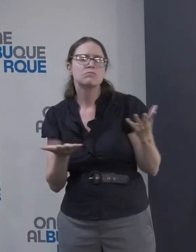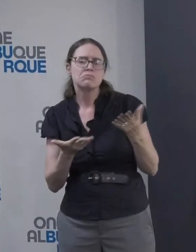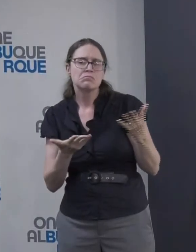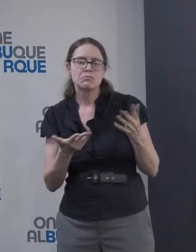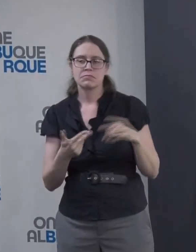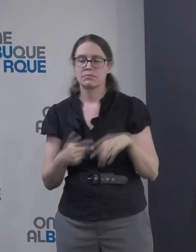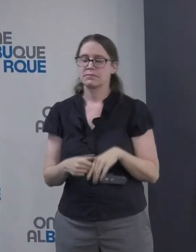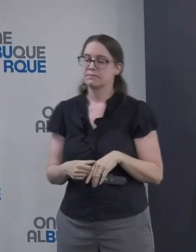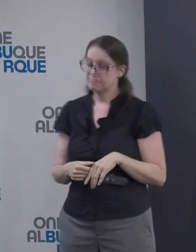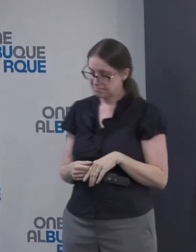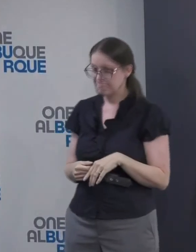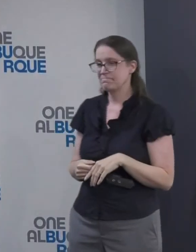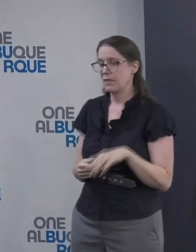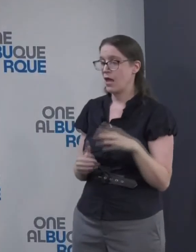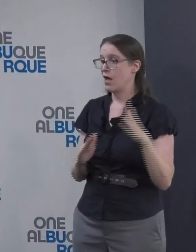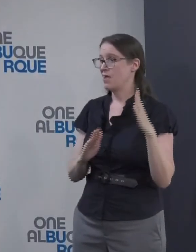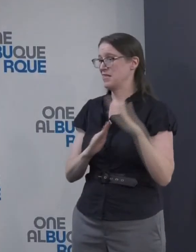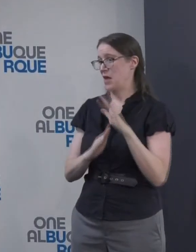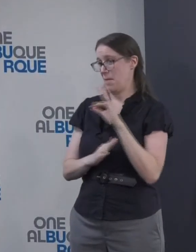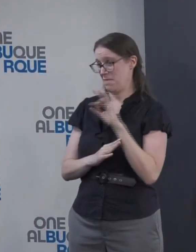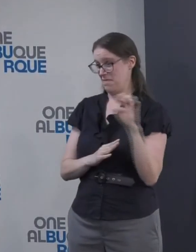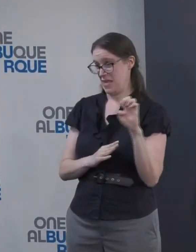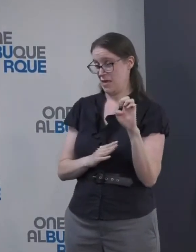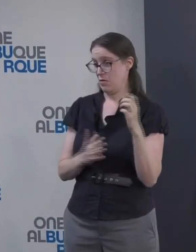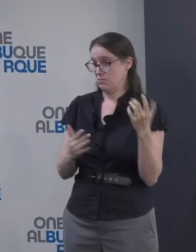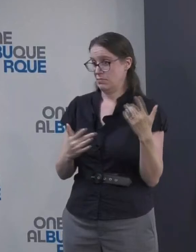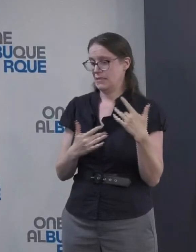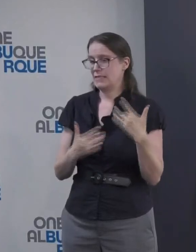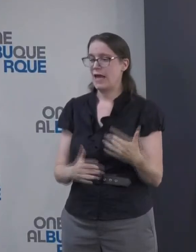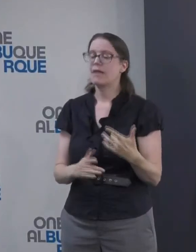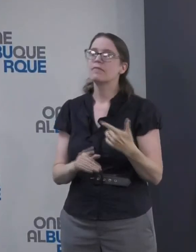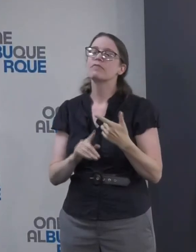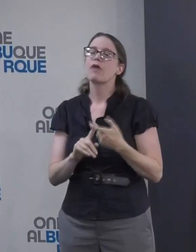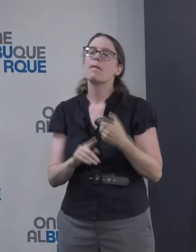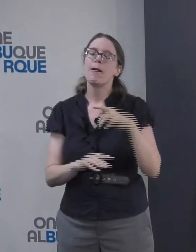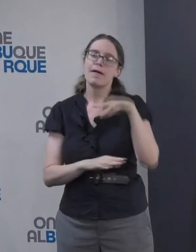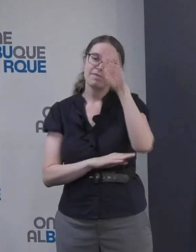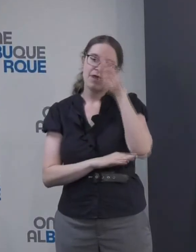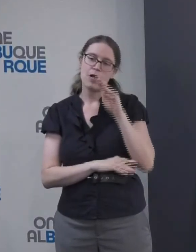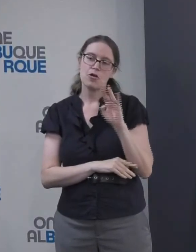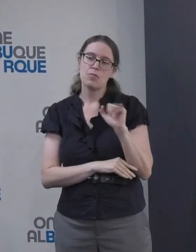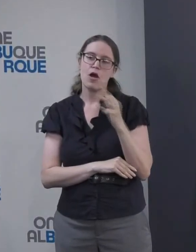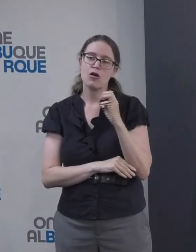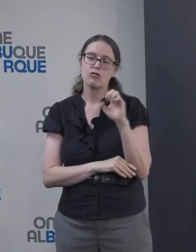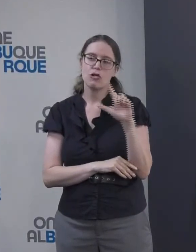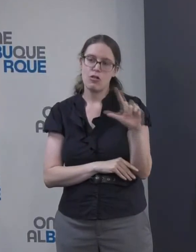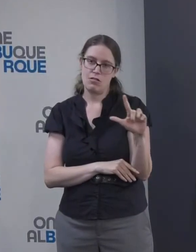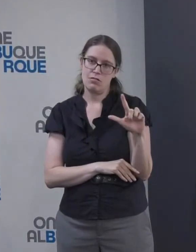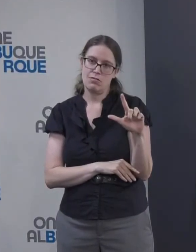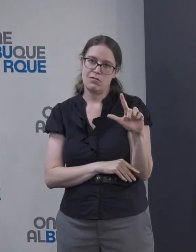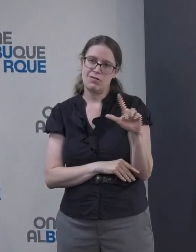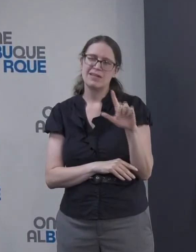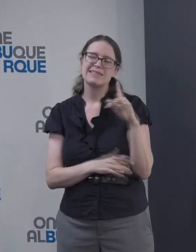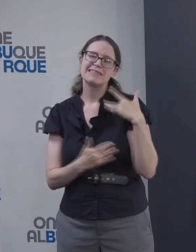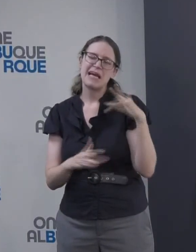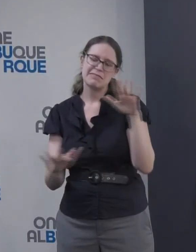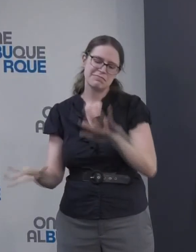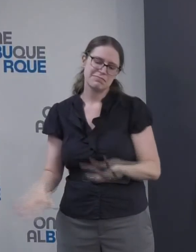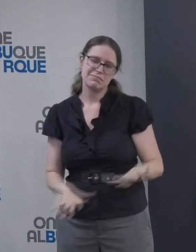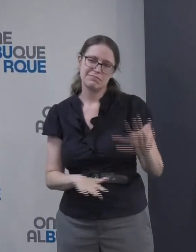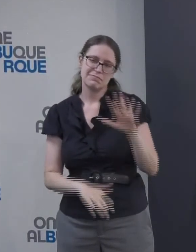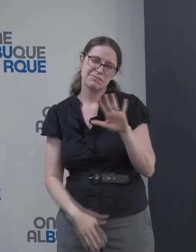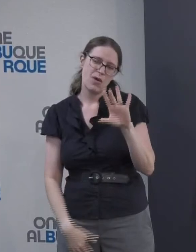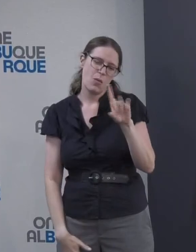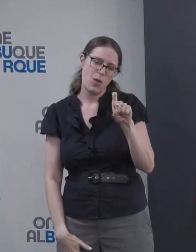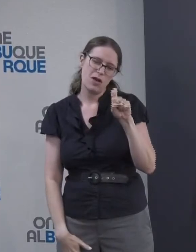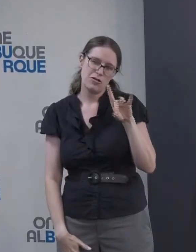Sure. So the biggest fee that matters to folks is actually from the fire marshal's office. It's about $180. That's standard whenever you